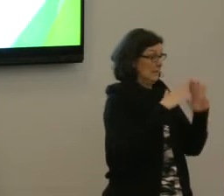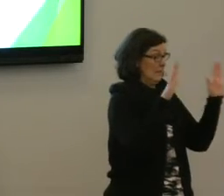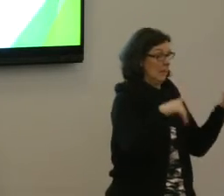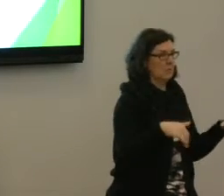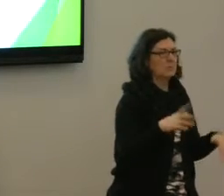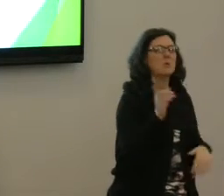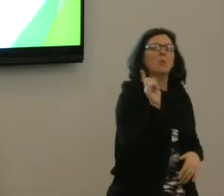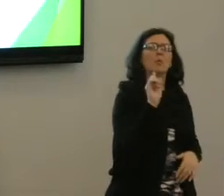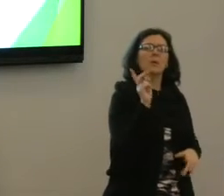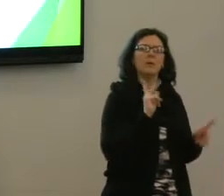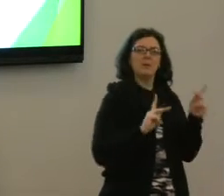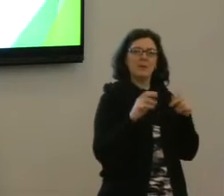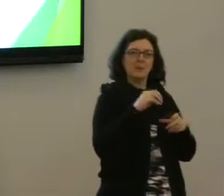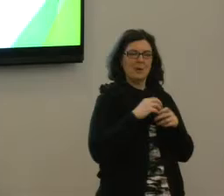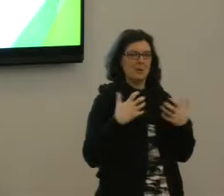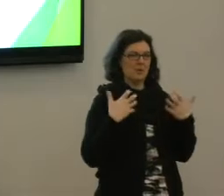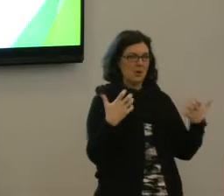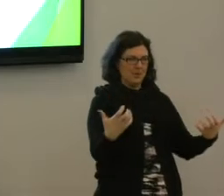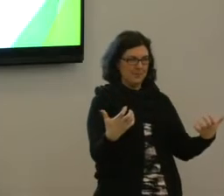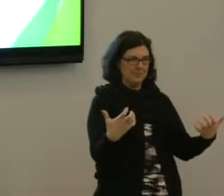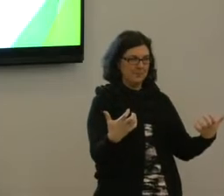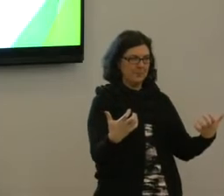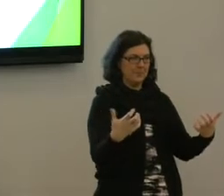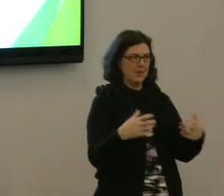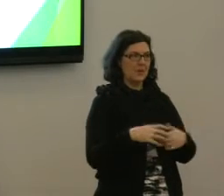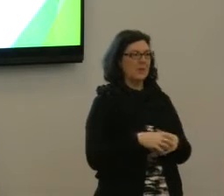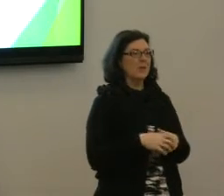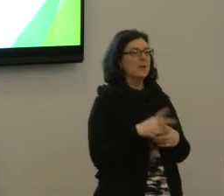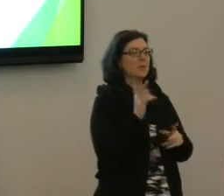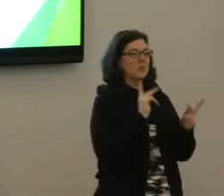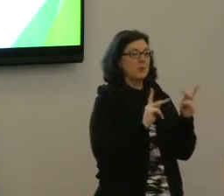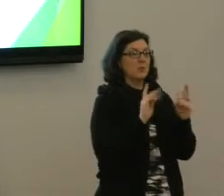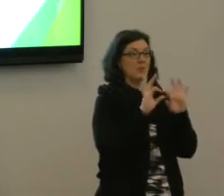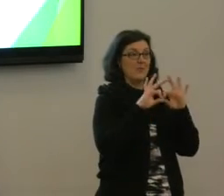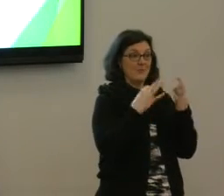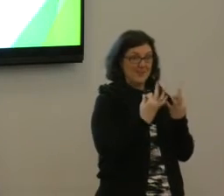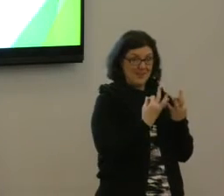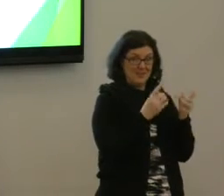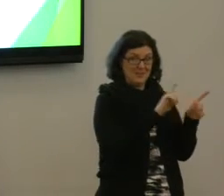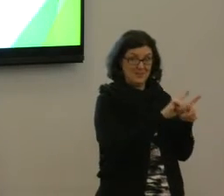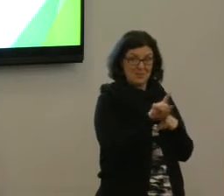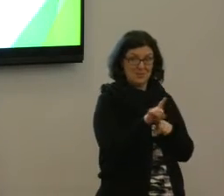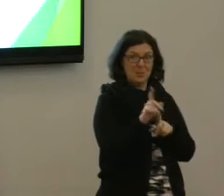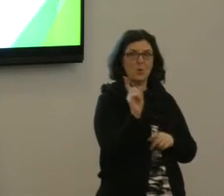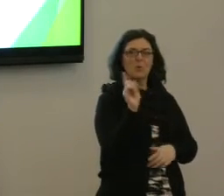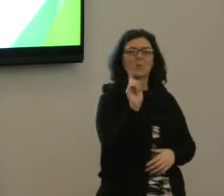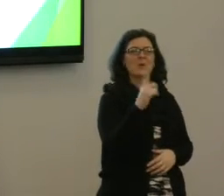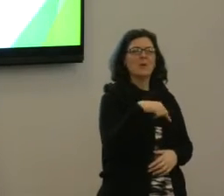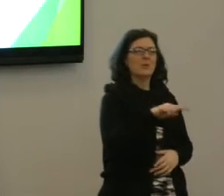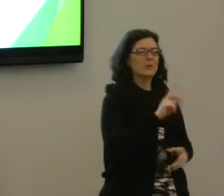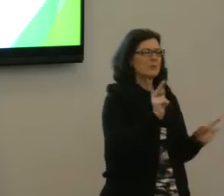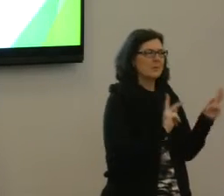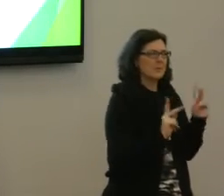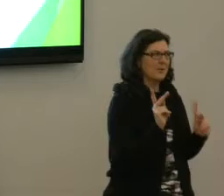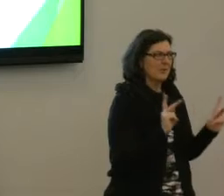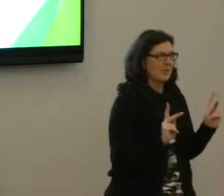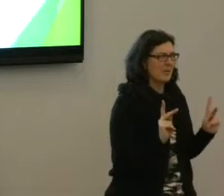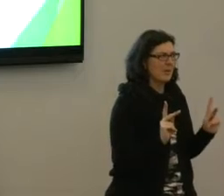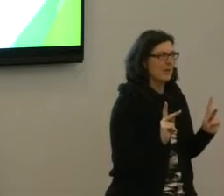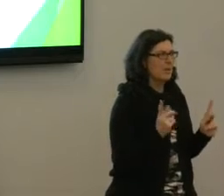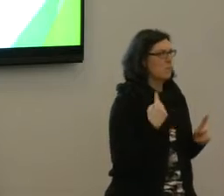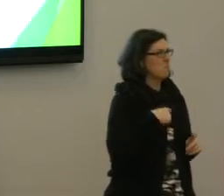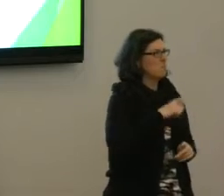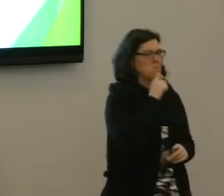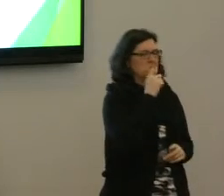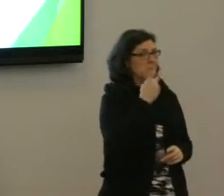Where are they in our congregations? Not just people, but the people with families who they impact and other. Where are they? Because we so often don't